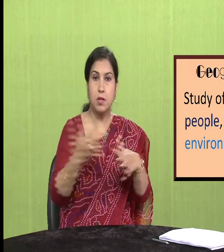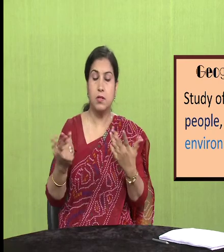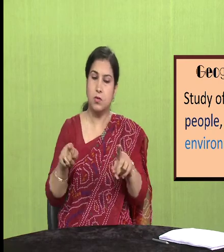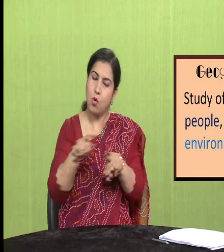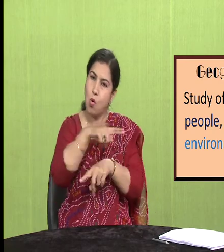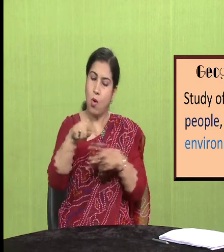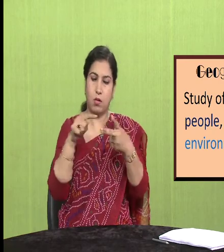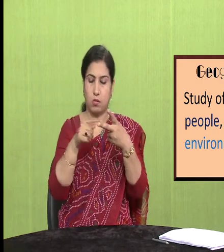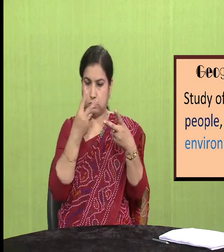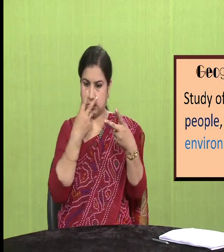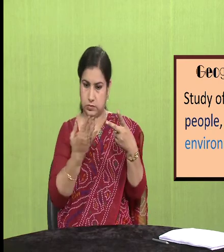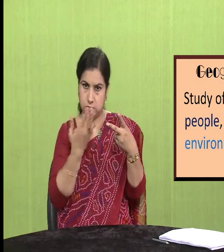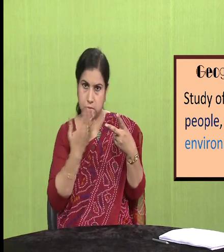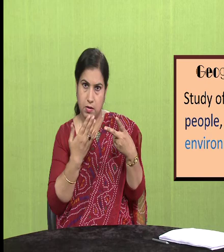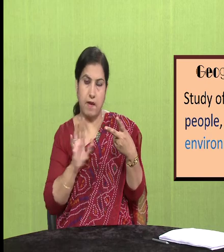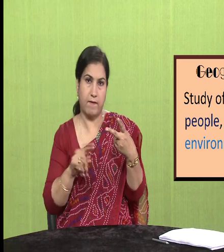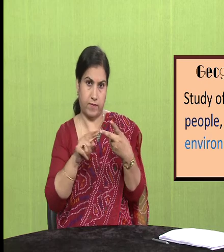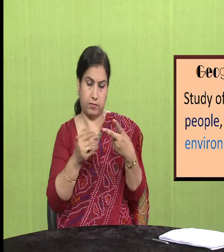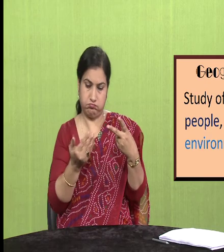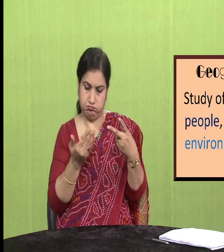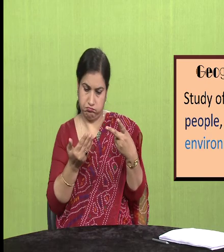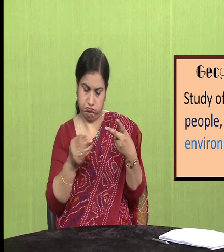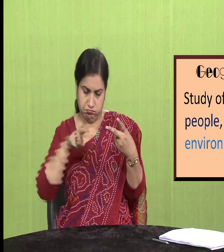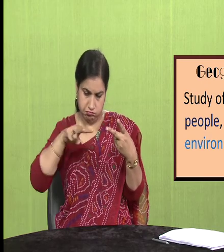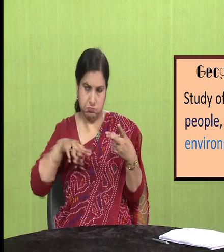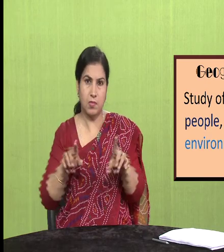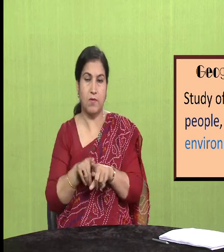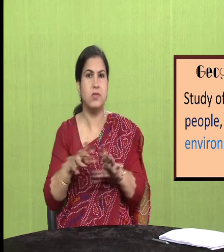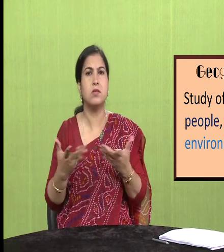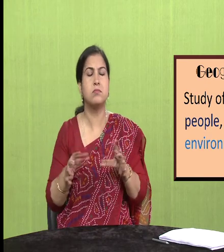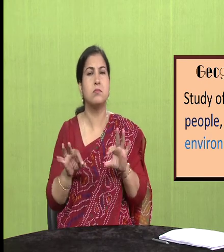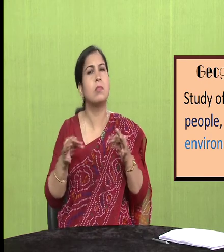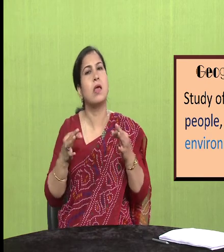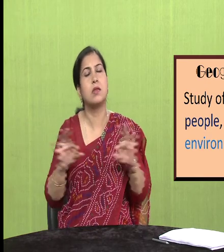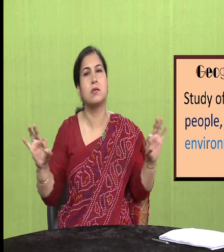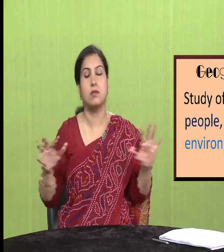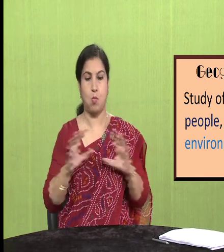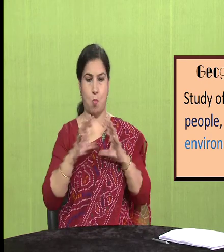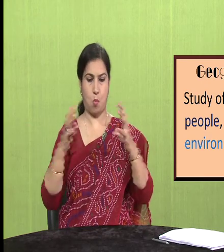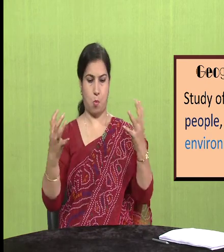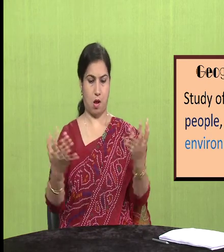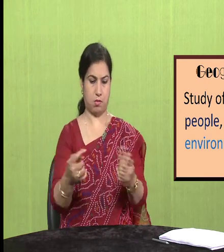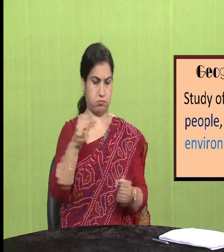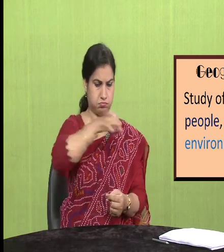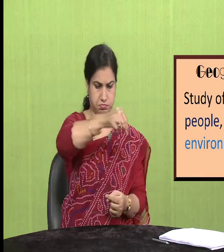In simple terms, geography informs us about the world in which we